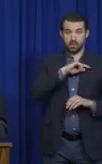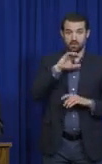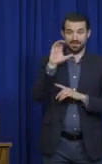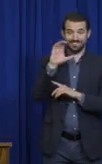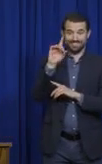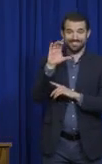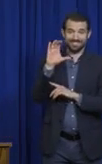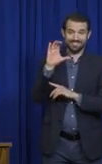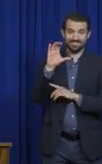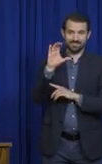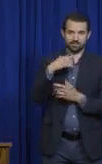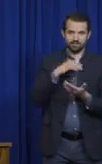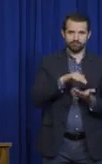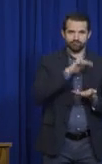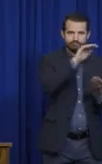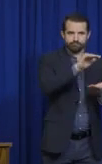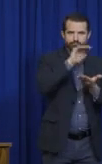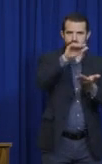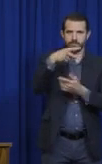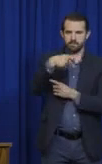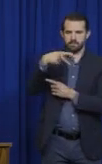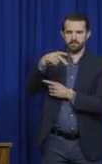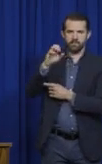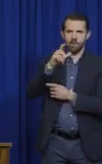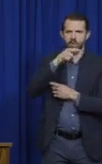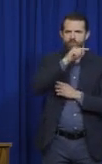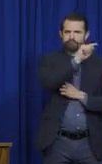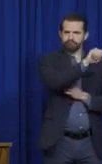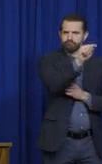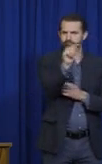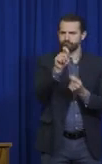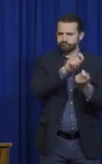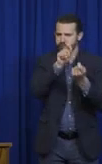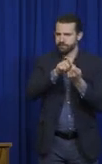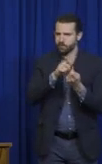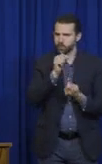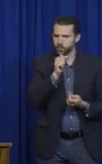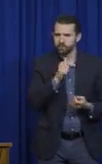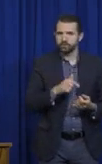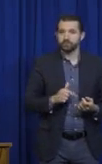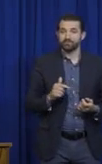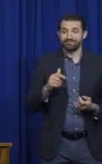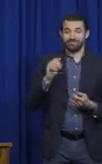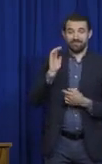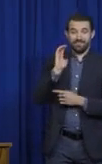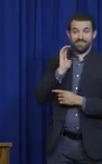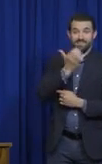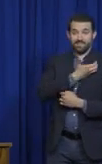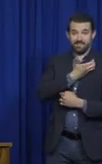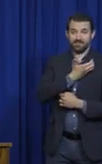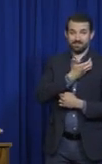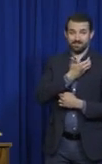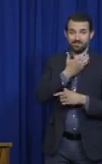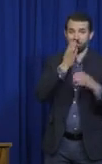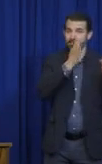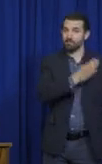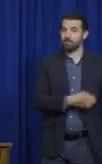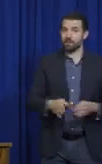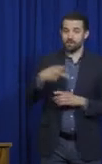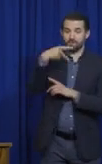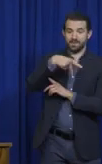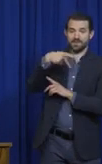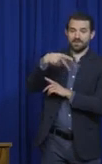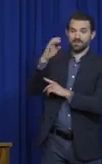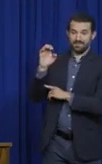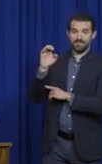in two forms. The first is that the focus of our efforts to push PPE out are, as I've outlined here today, and you